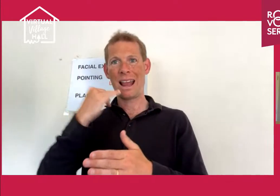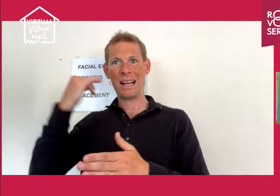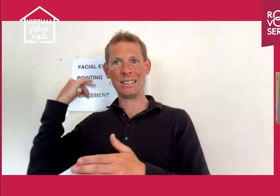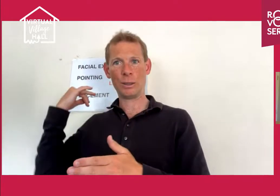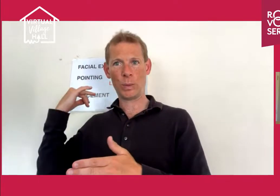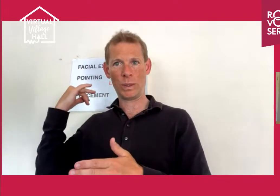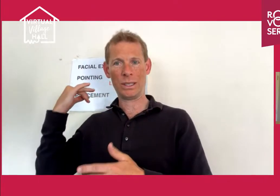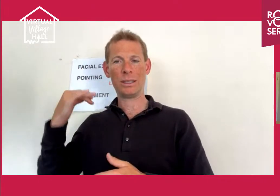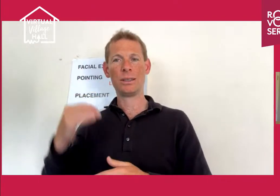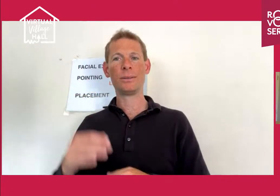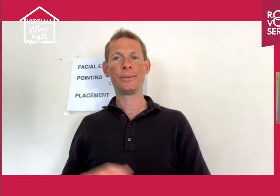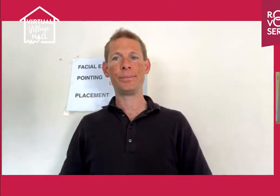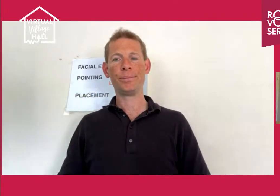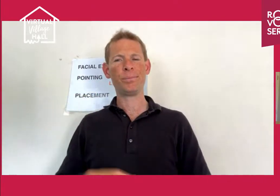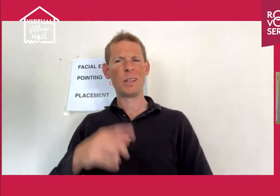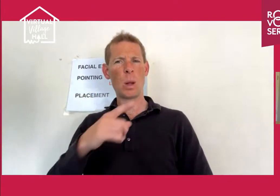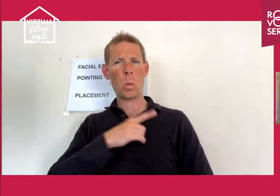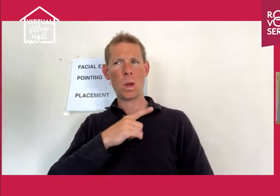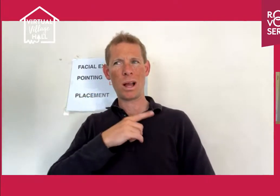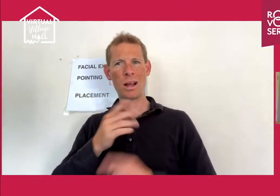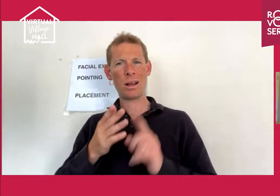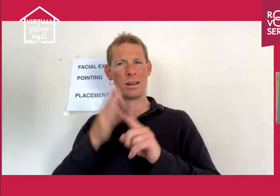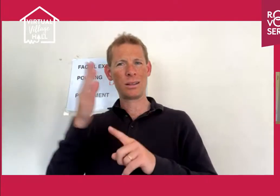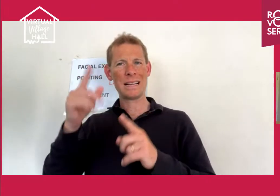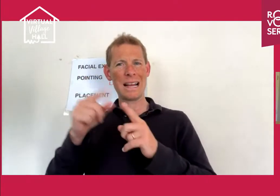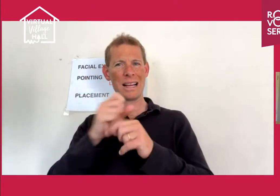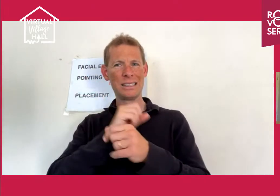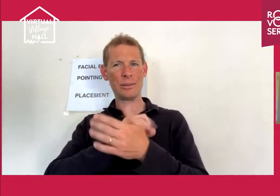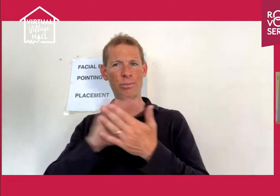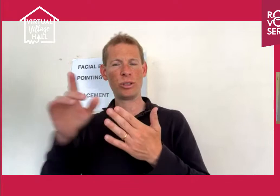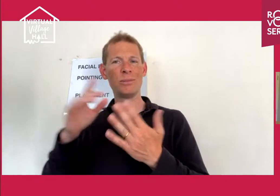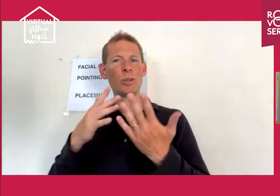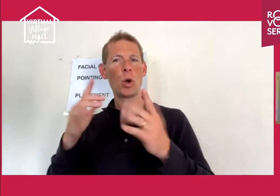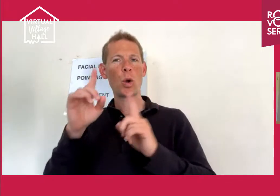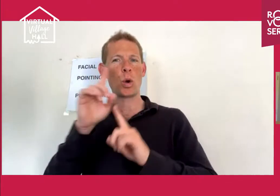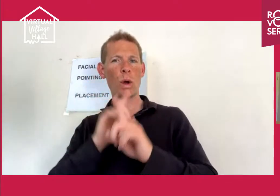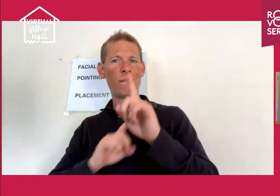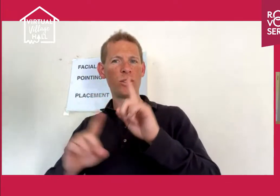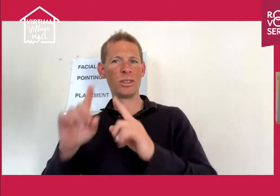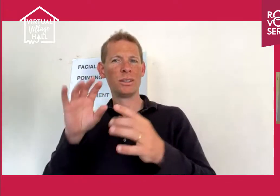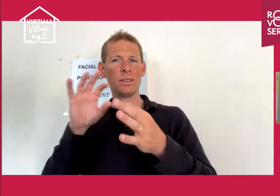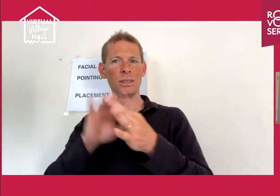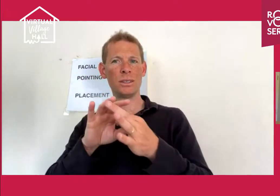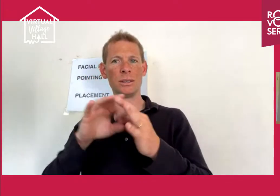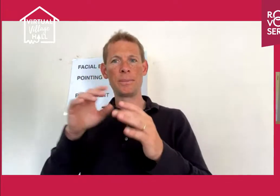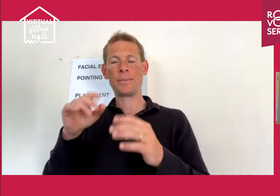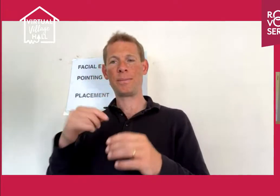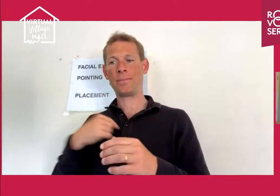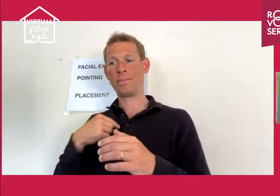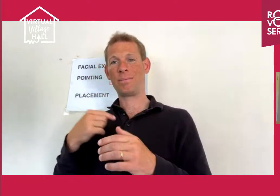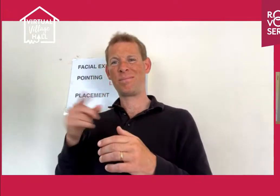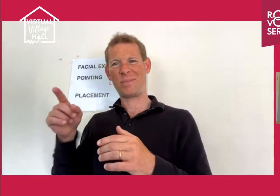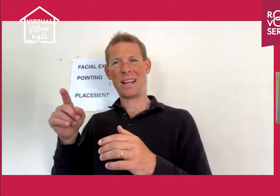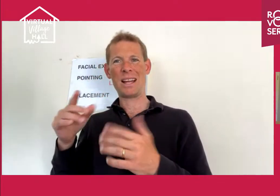So last week, I went to Edinburgh, um, and I went to a conference in Edinburgh.